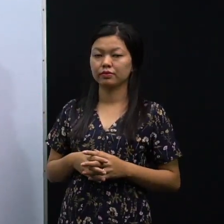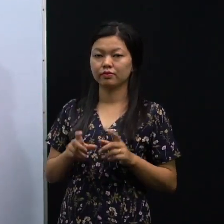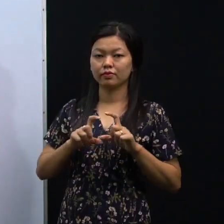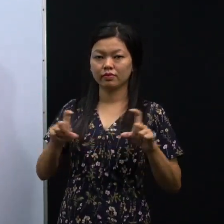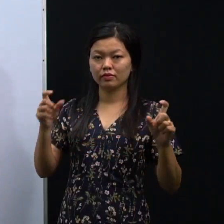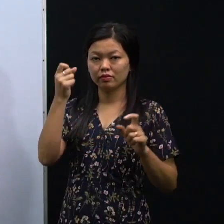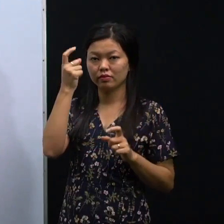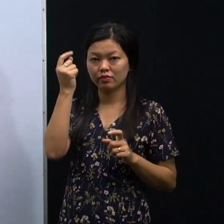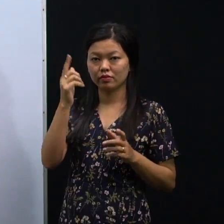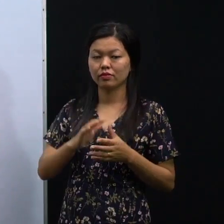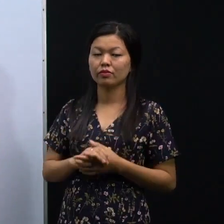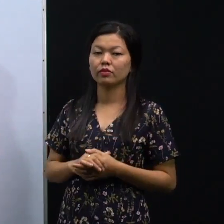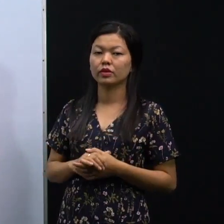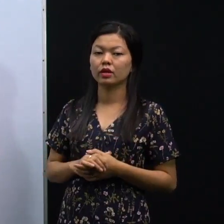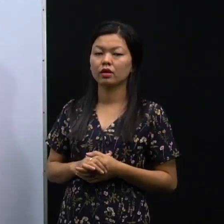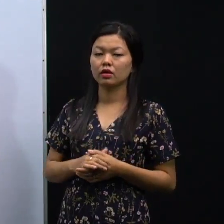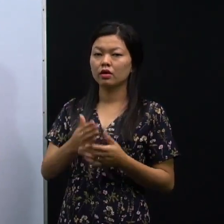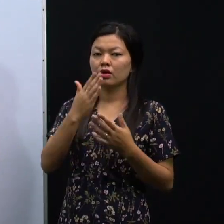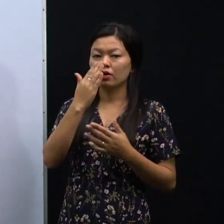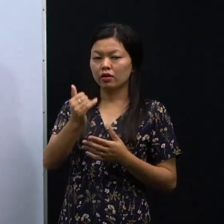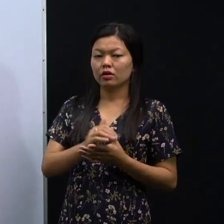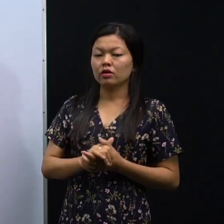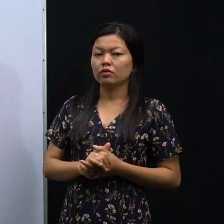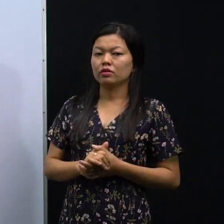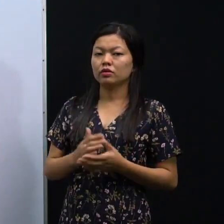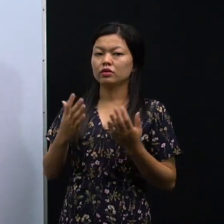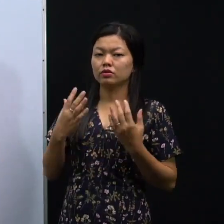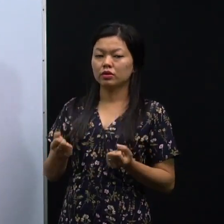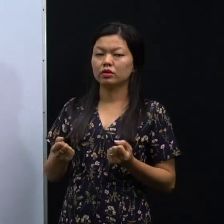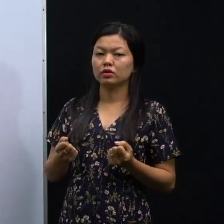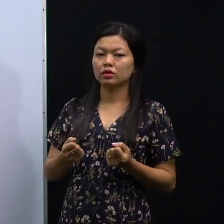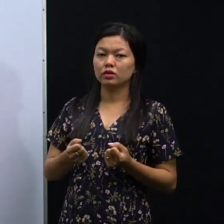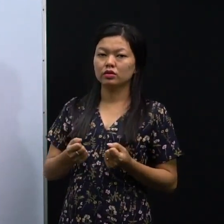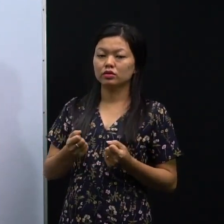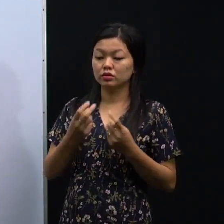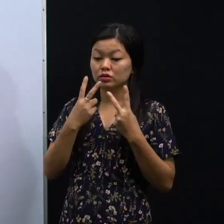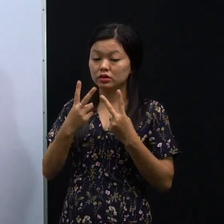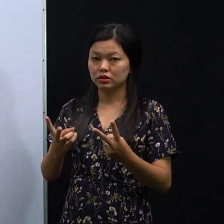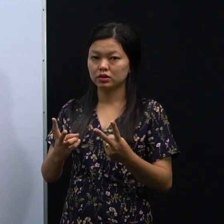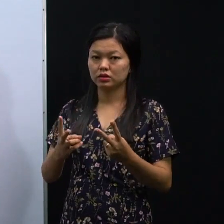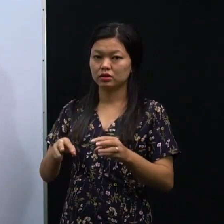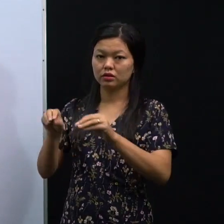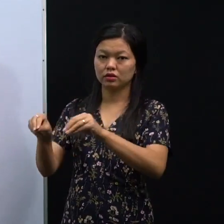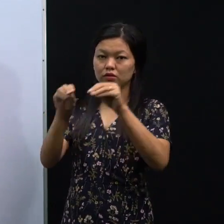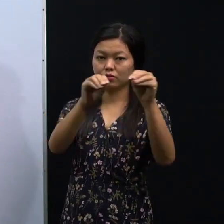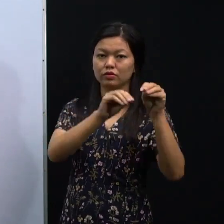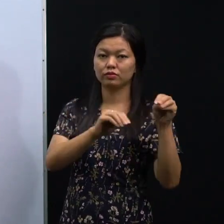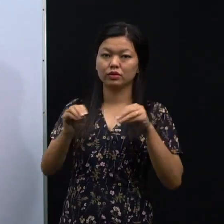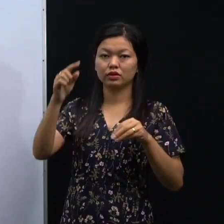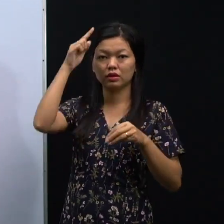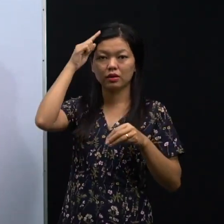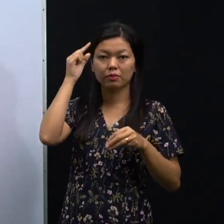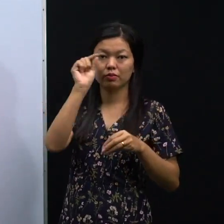Clear? So basically he wants to see the movement of electrons as well. Clear? Now here,